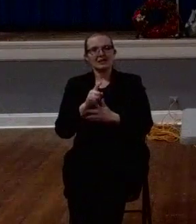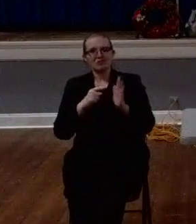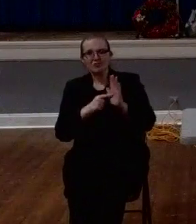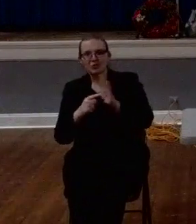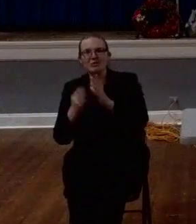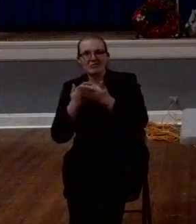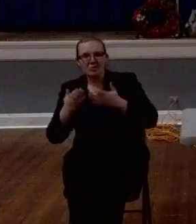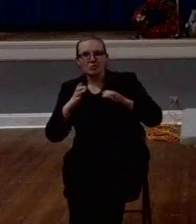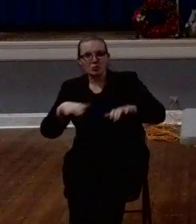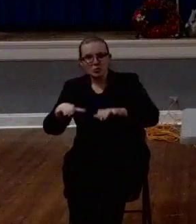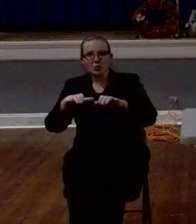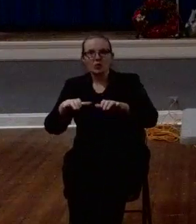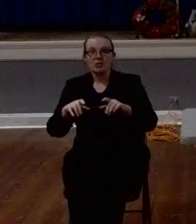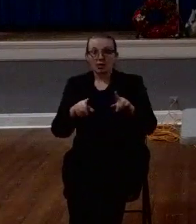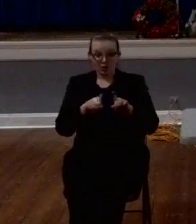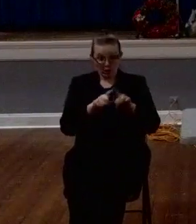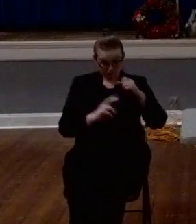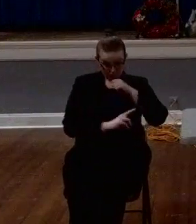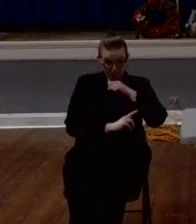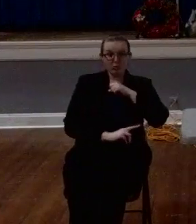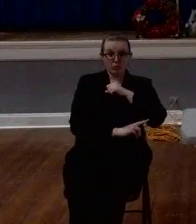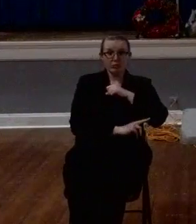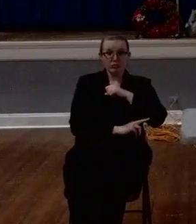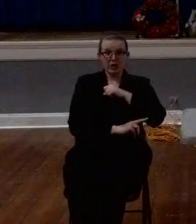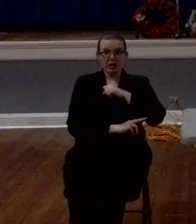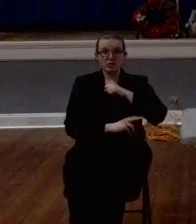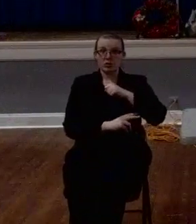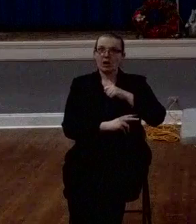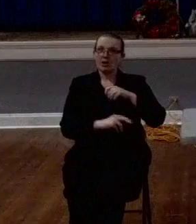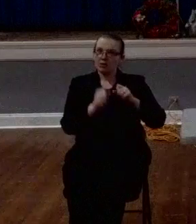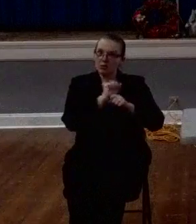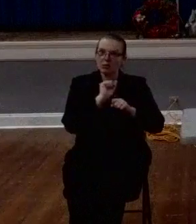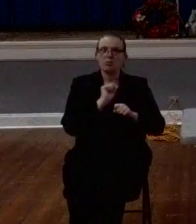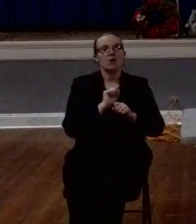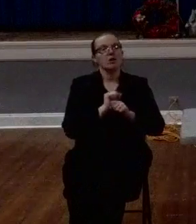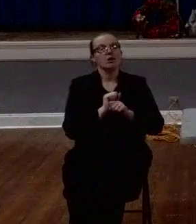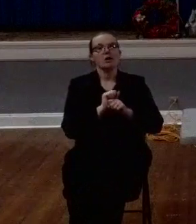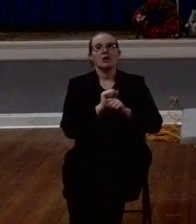as well as the bridge and the effort that's been spent